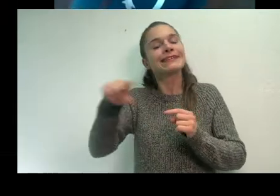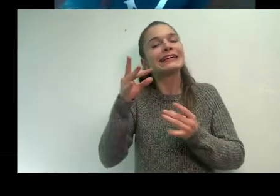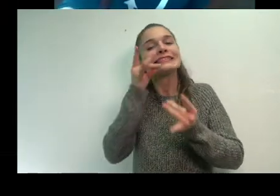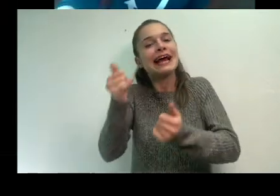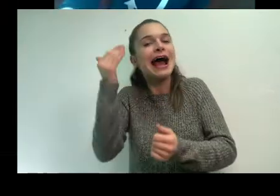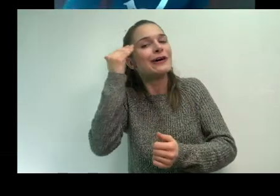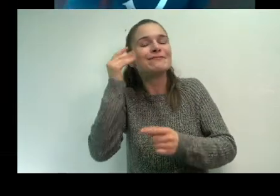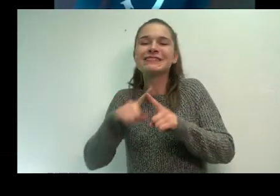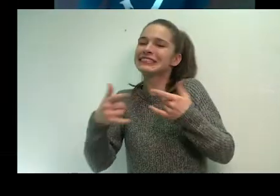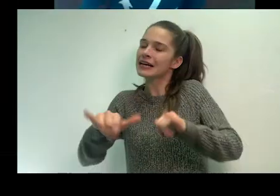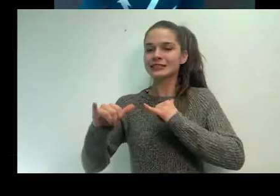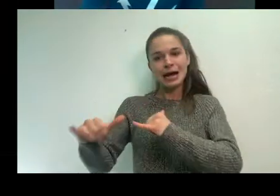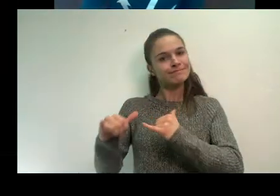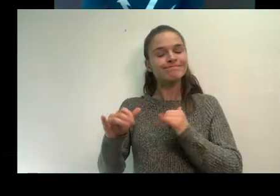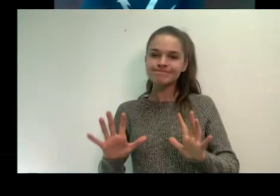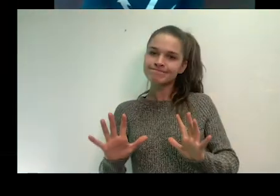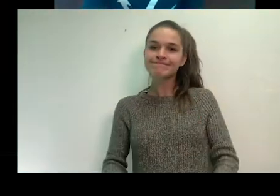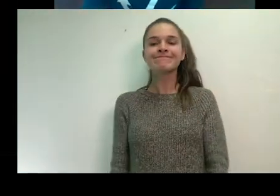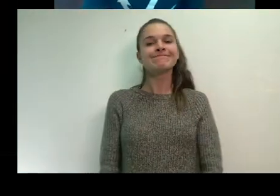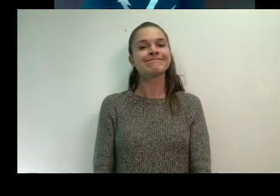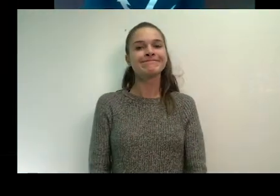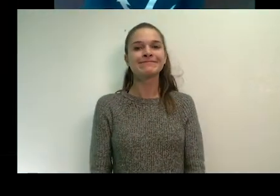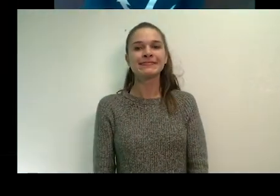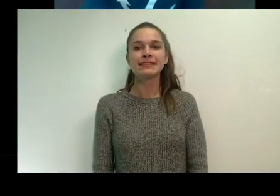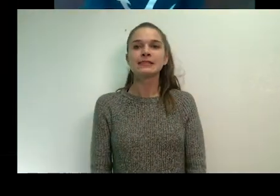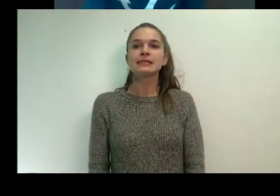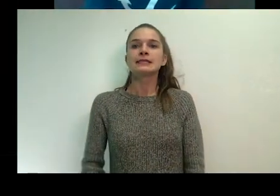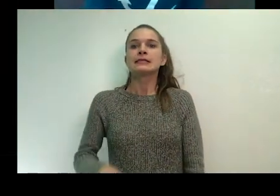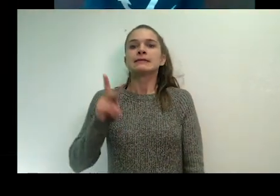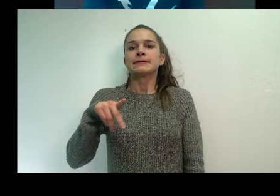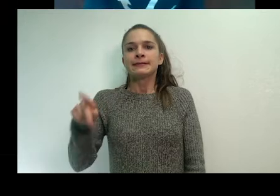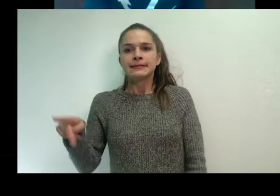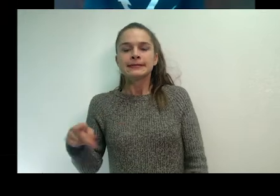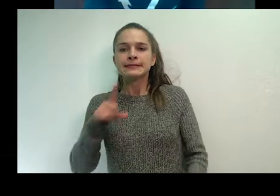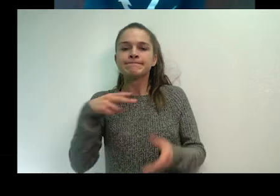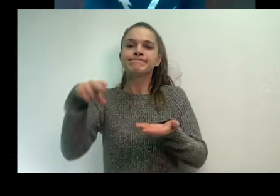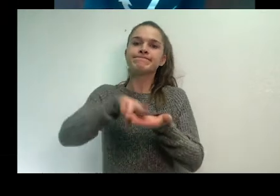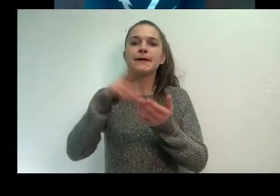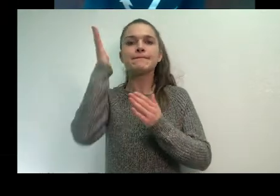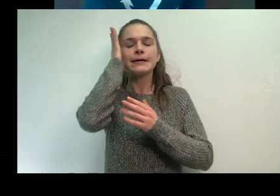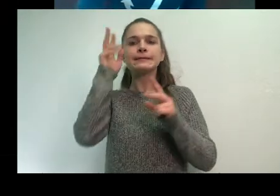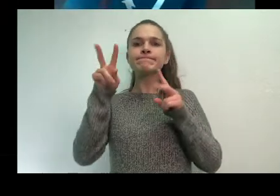Thing to think about. That gave Penelope a lot to think about.